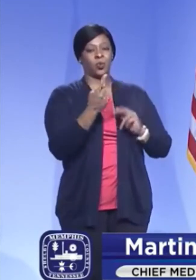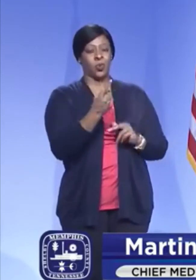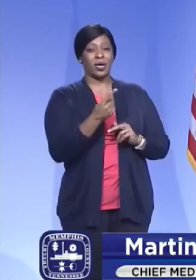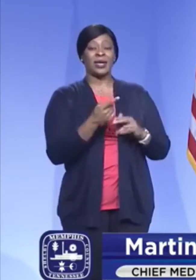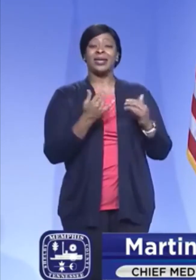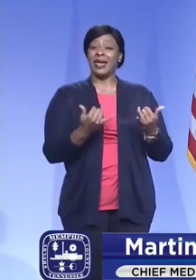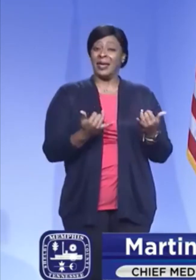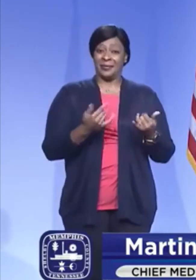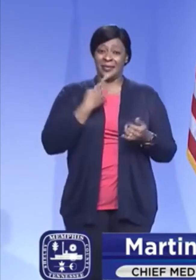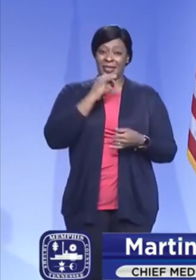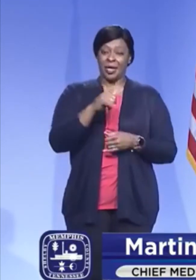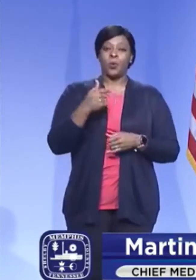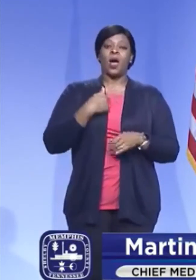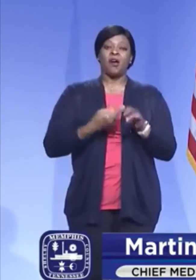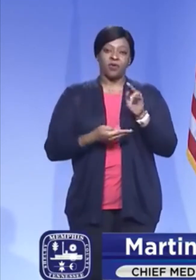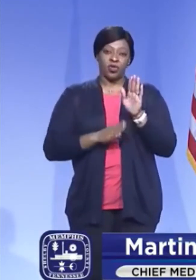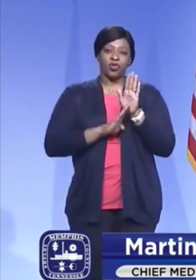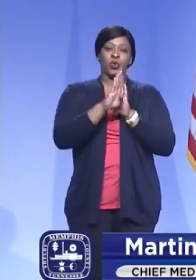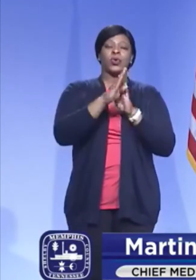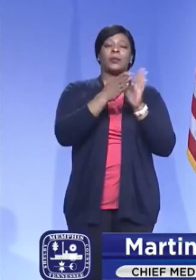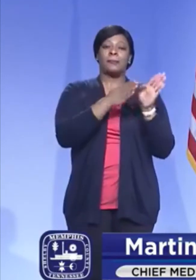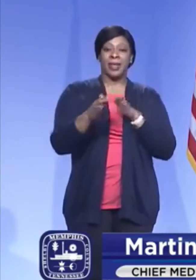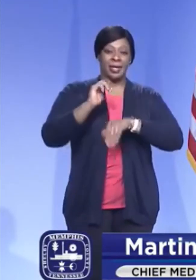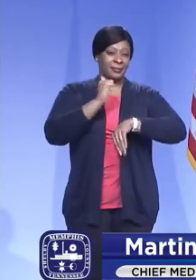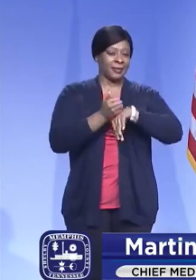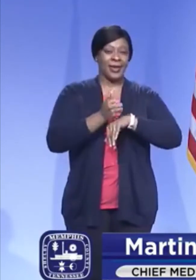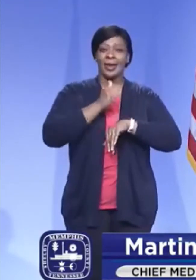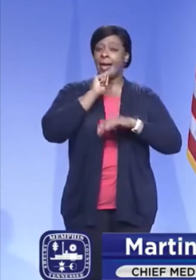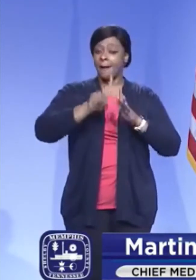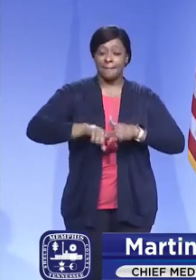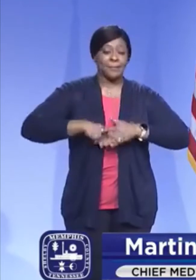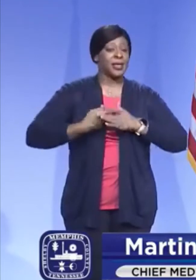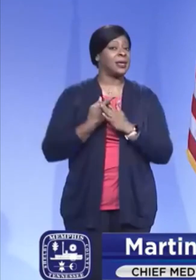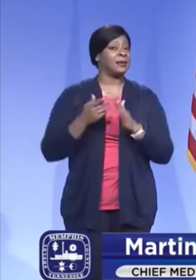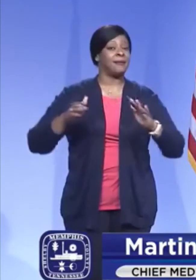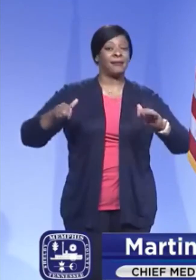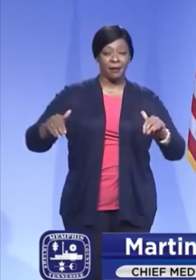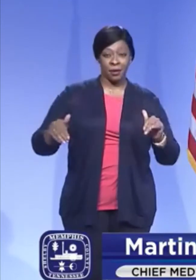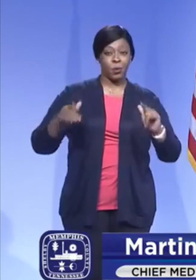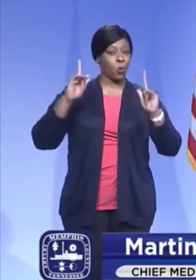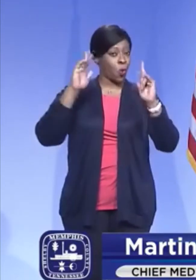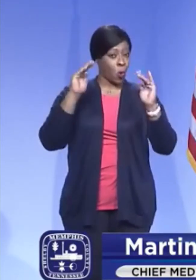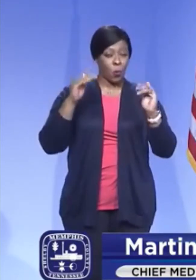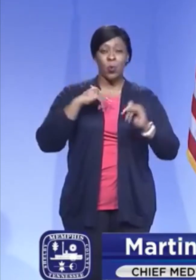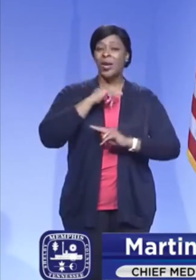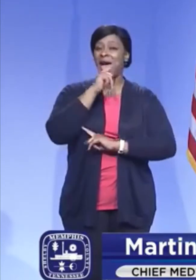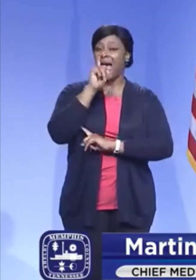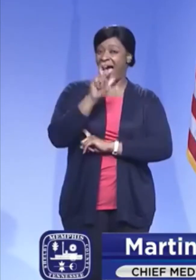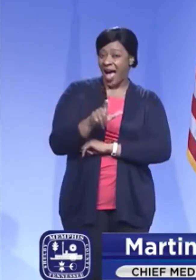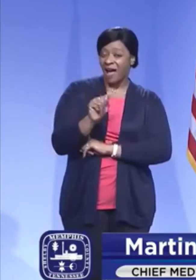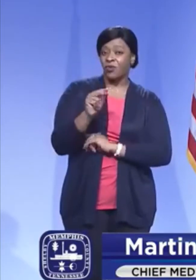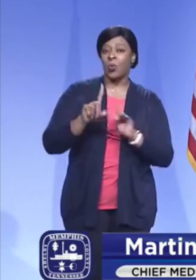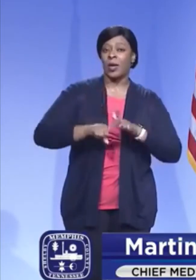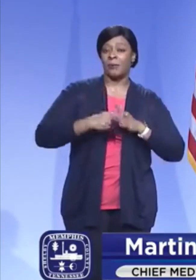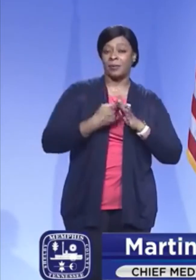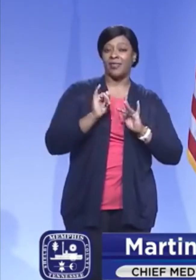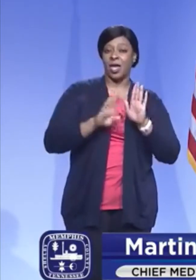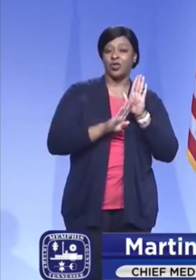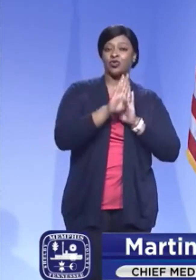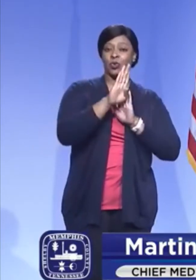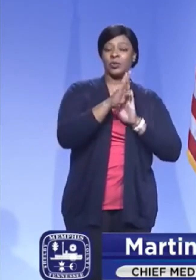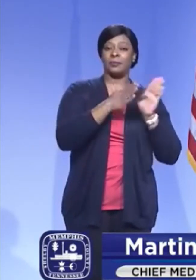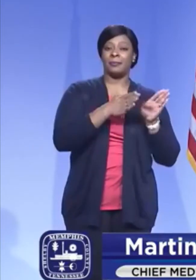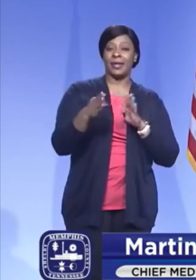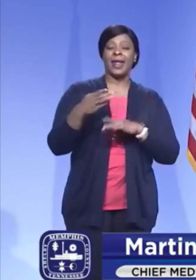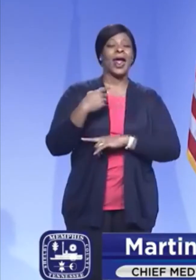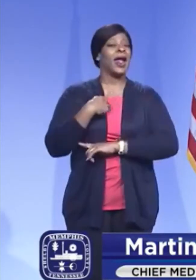said, we have a surge plan that is in place. It has not been implemented as of yet, and hopefully we will not have to. I